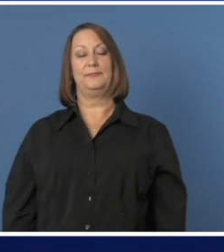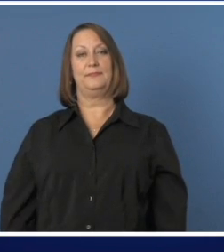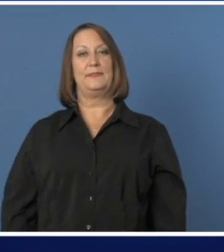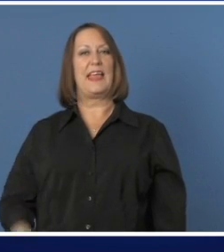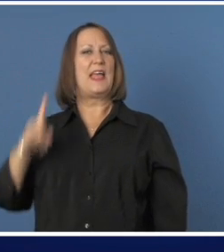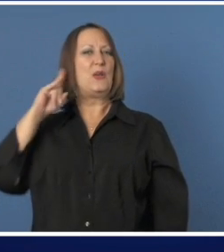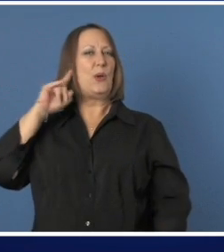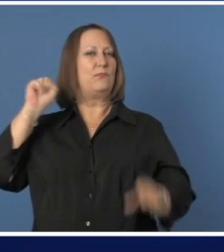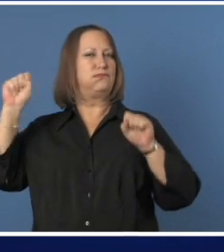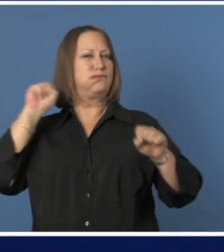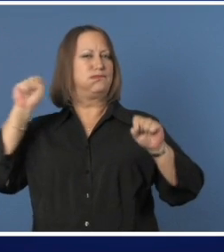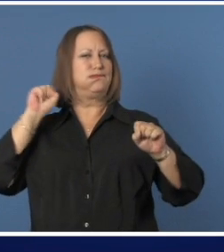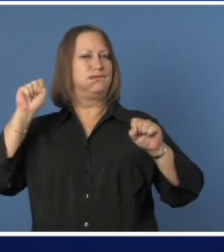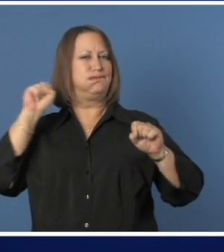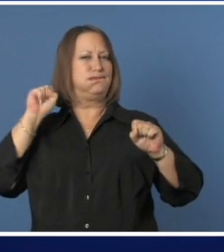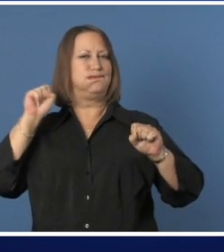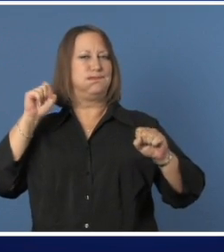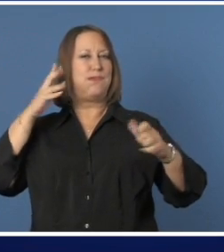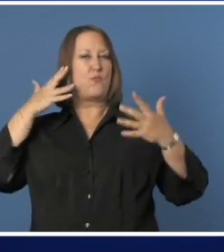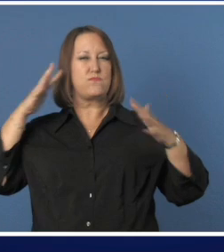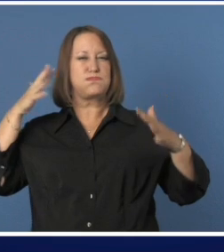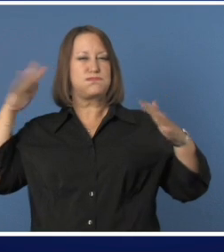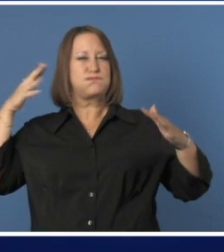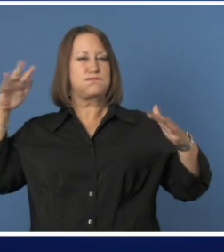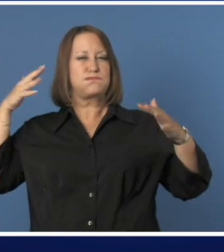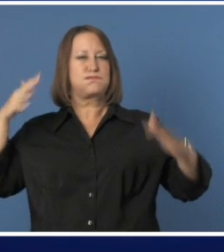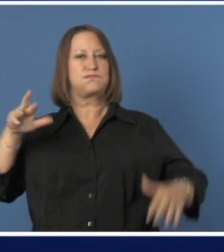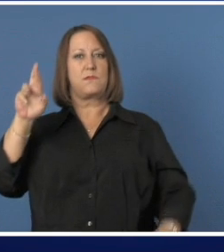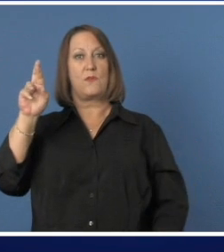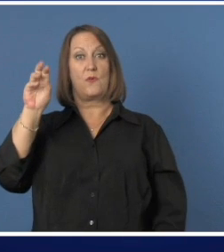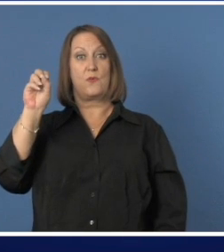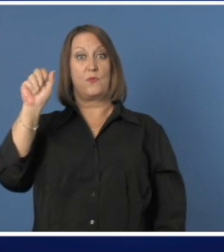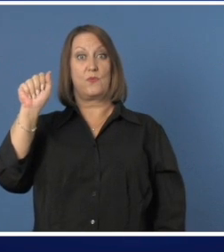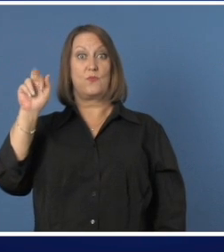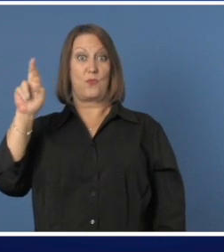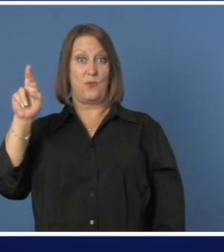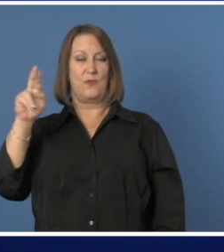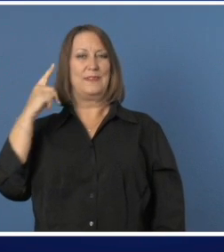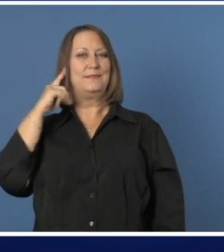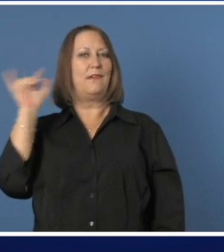loud roar similar to a freight train